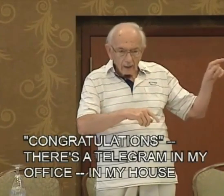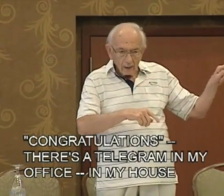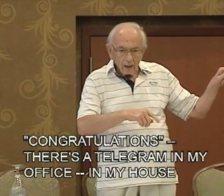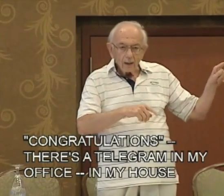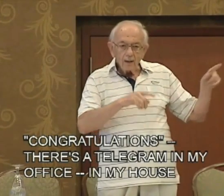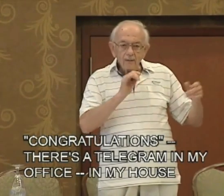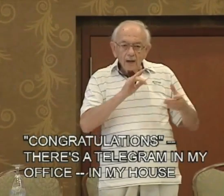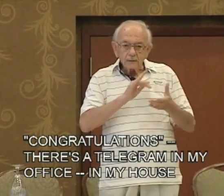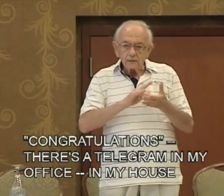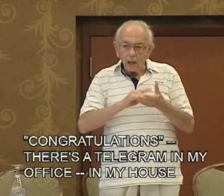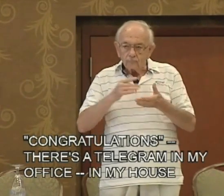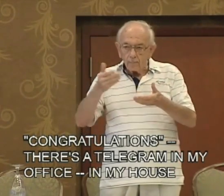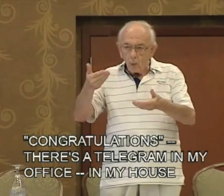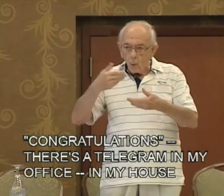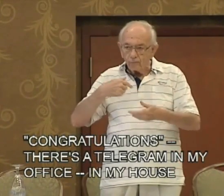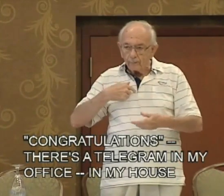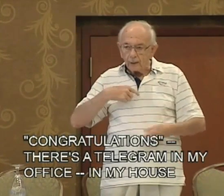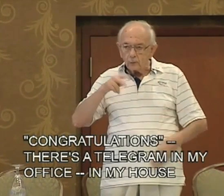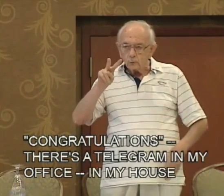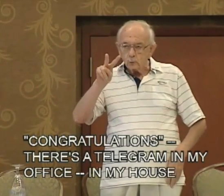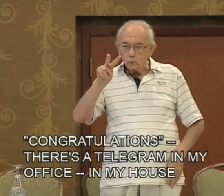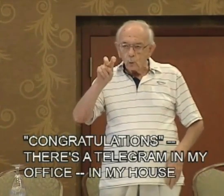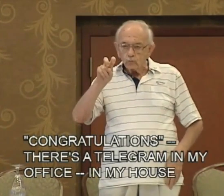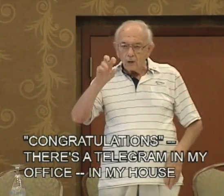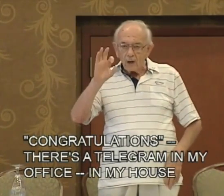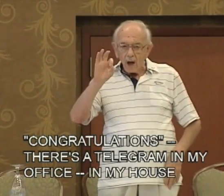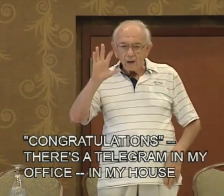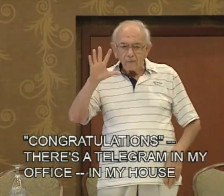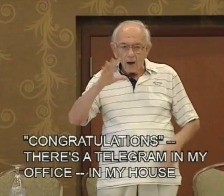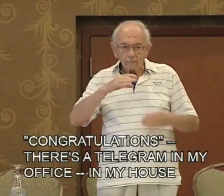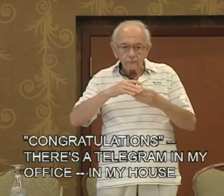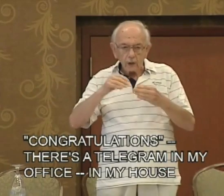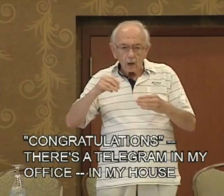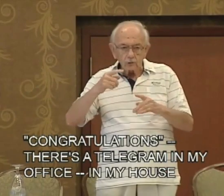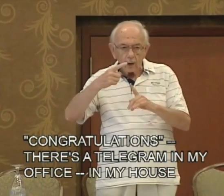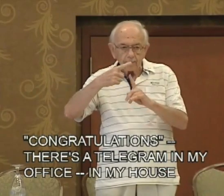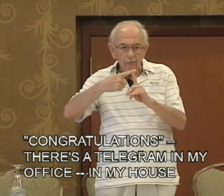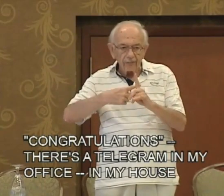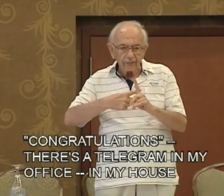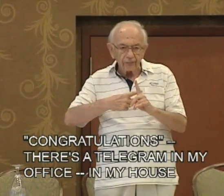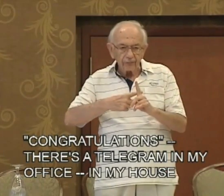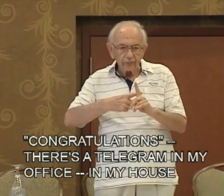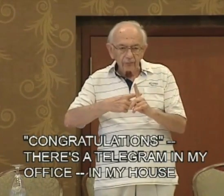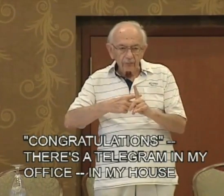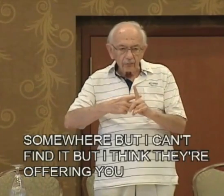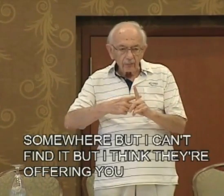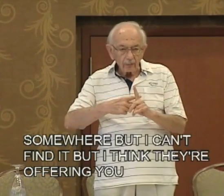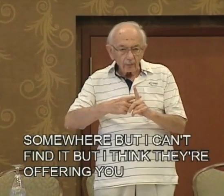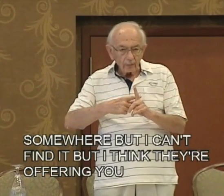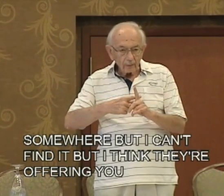there's a telegram in my office in my house somewhere but I can't find it but I think they're offering you